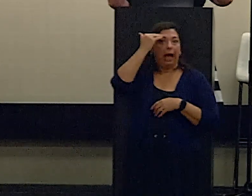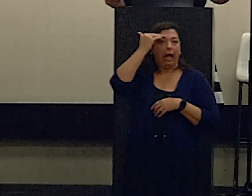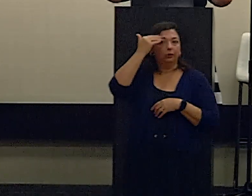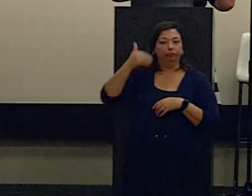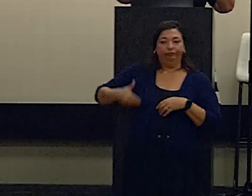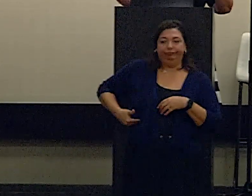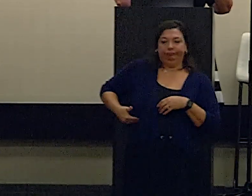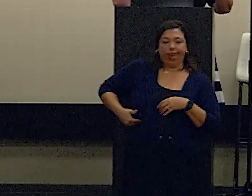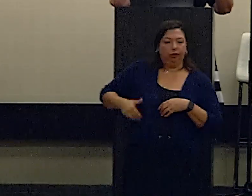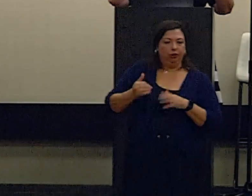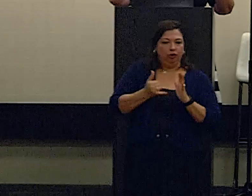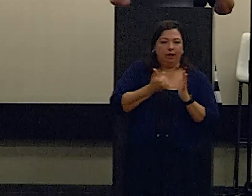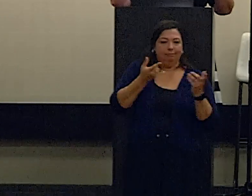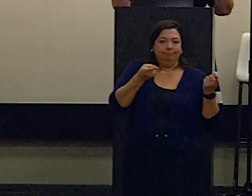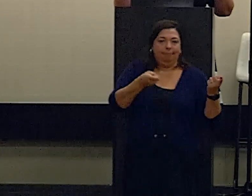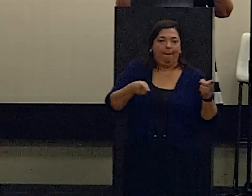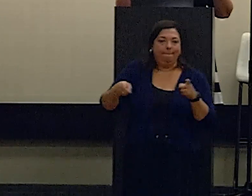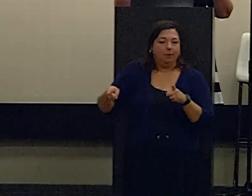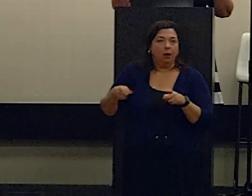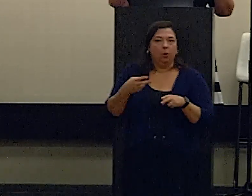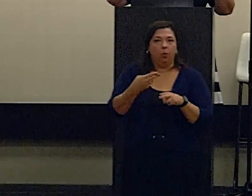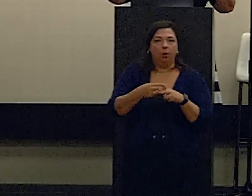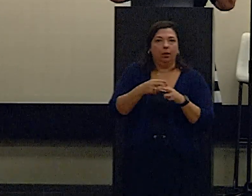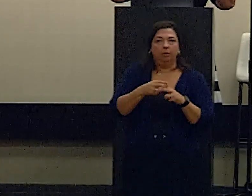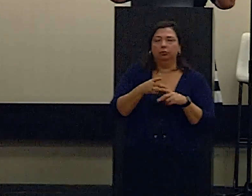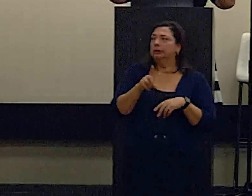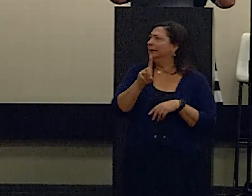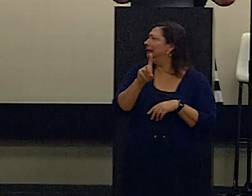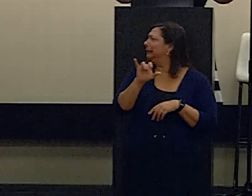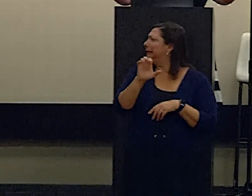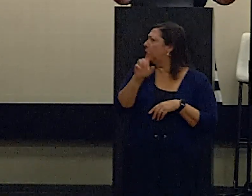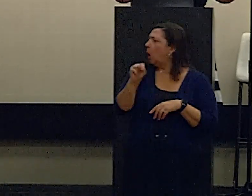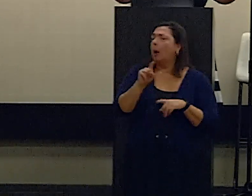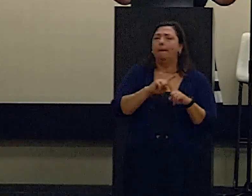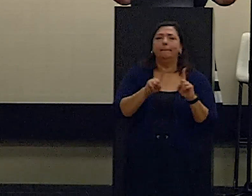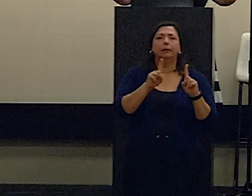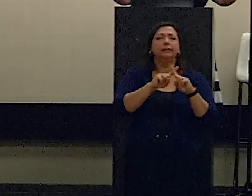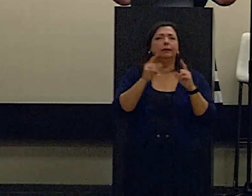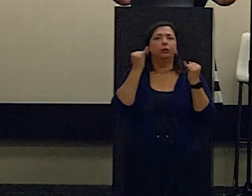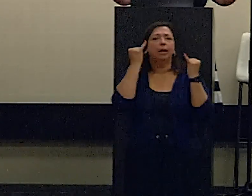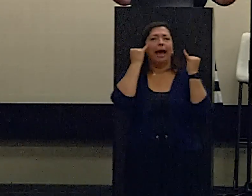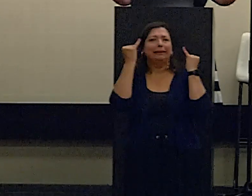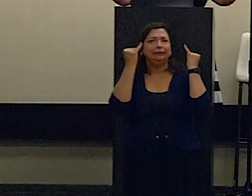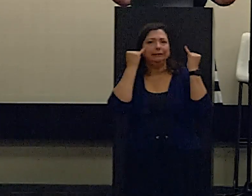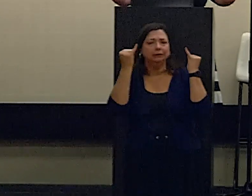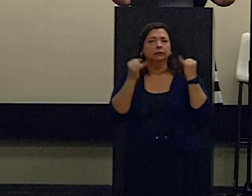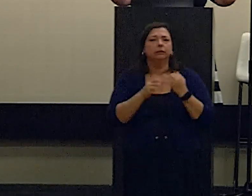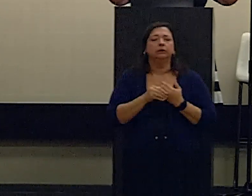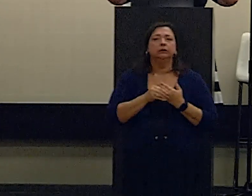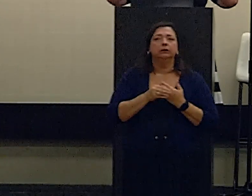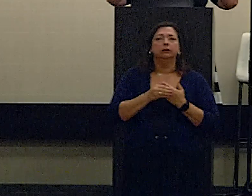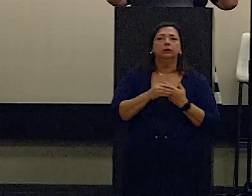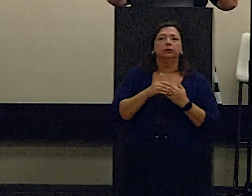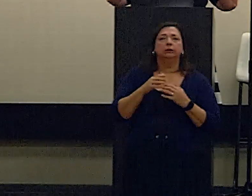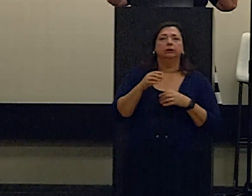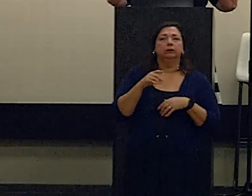based on all of we call them gestalts, but they're all of these ideas and file folders in our brains.